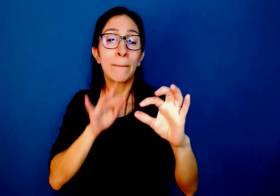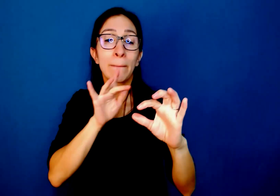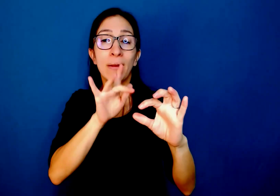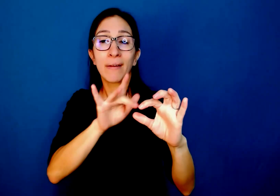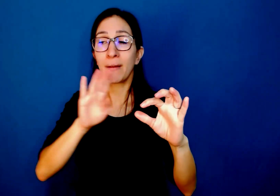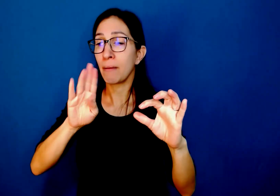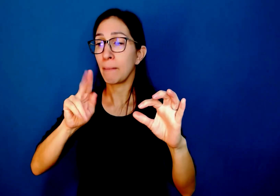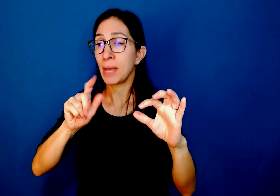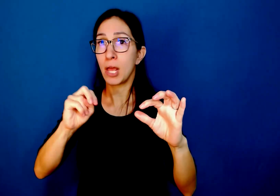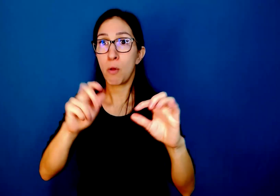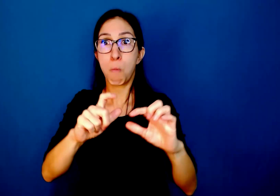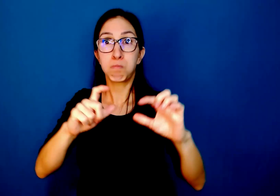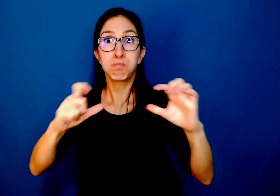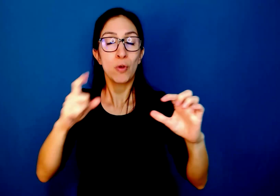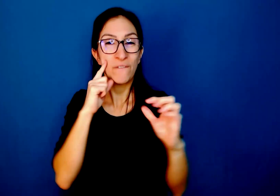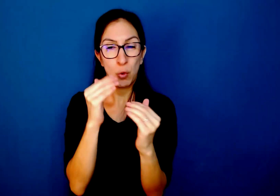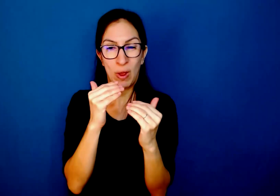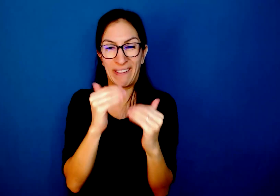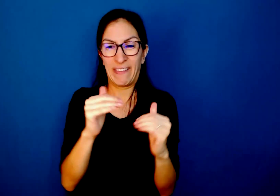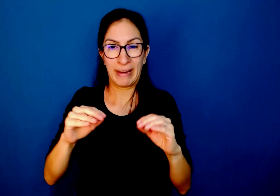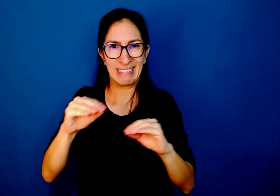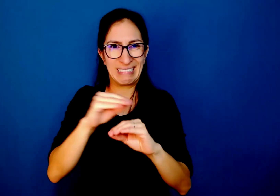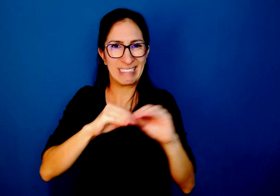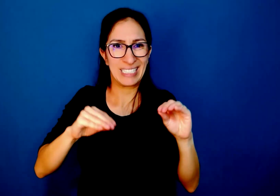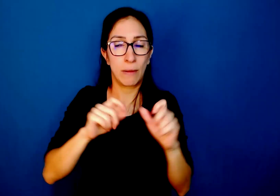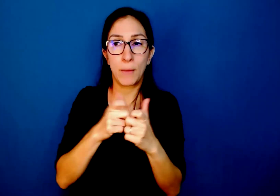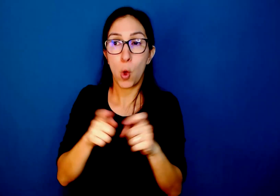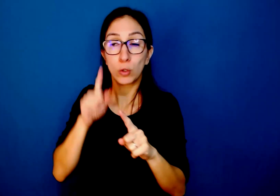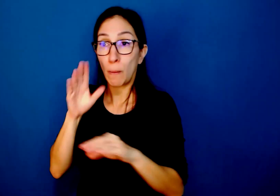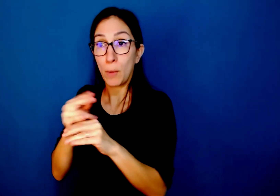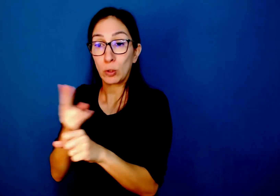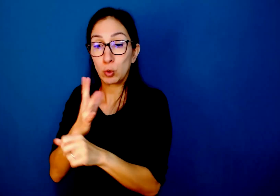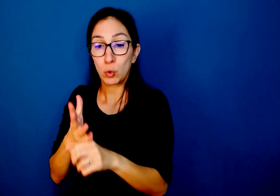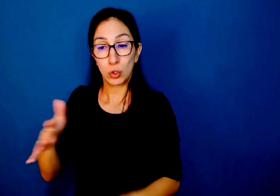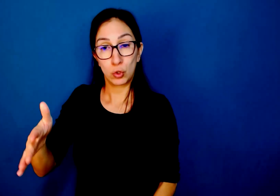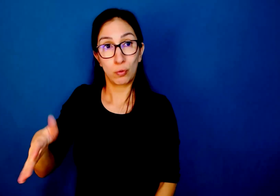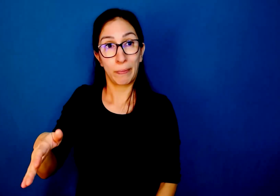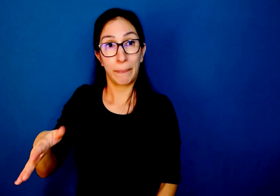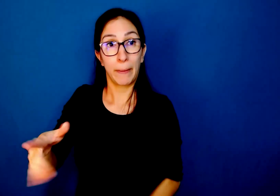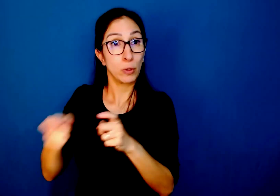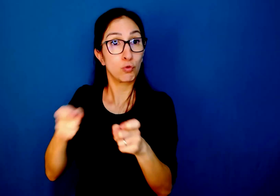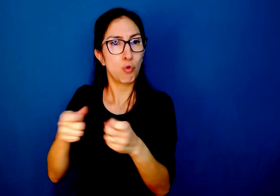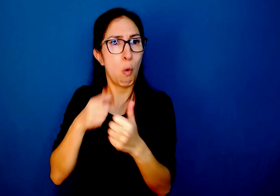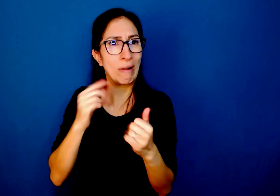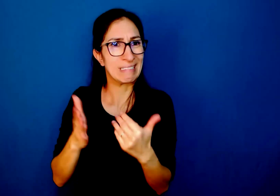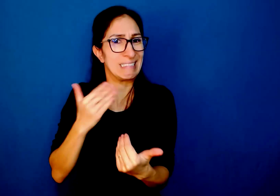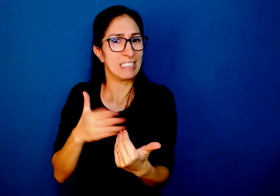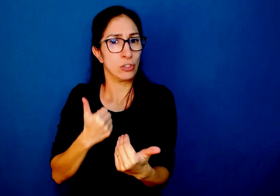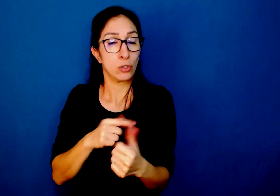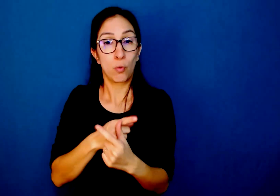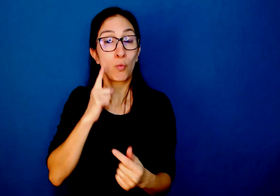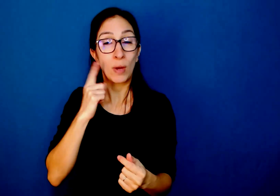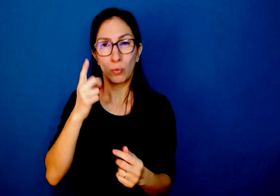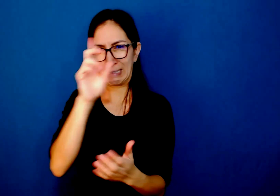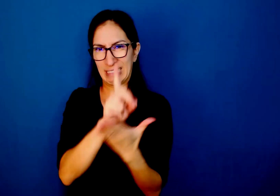limited dexterity, we're also making it easier for mobile users to hit the right thing with their thumb. When we design high contrast text,